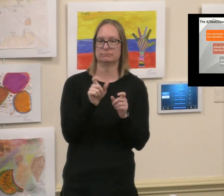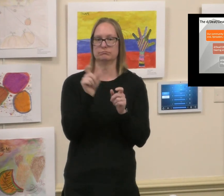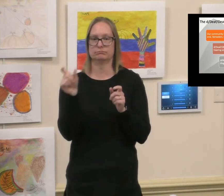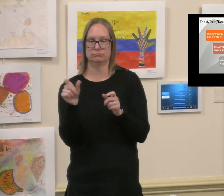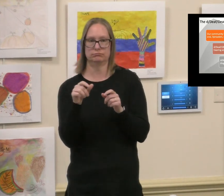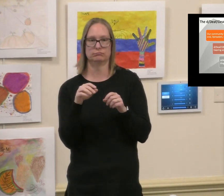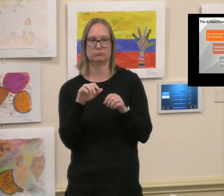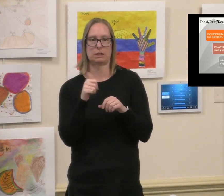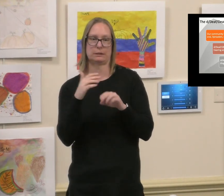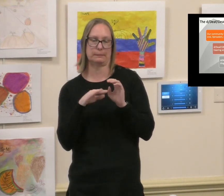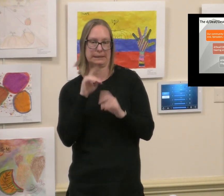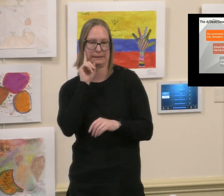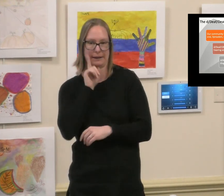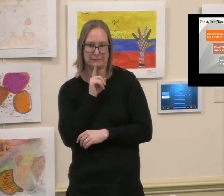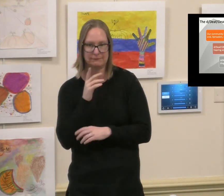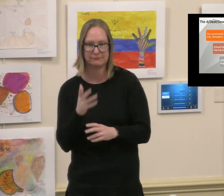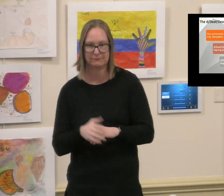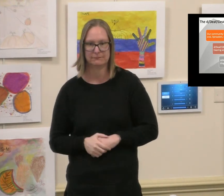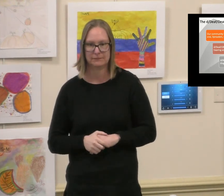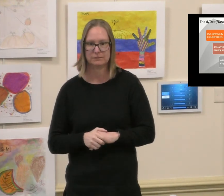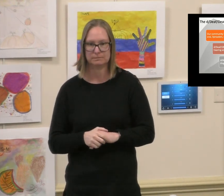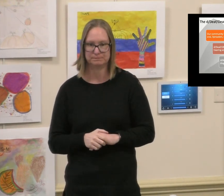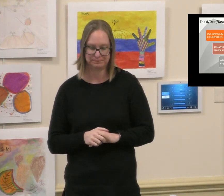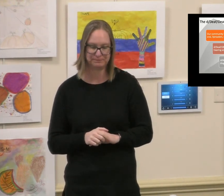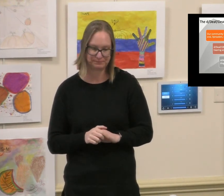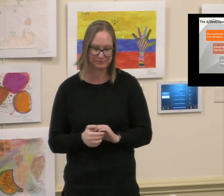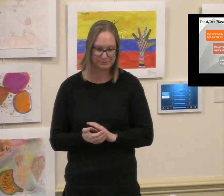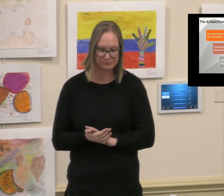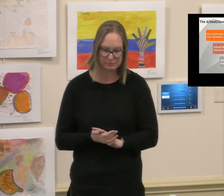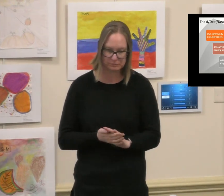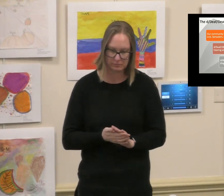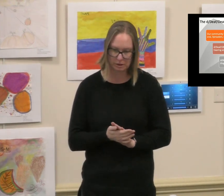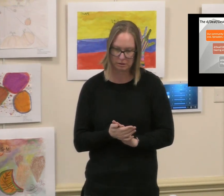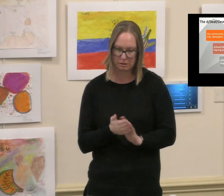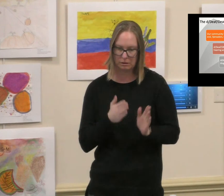additional diagnosis other than deafness.